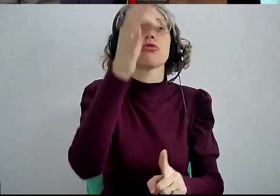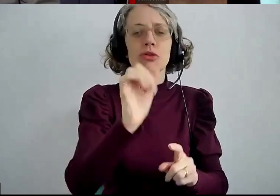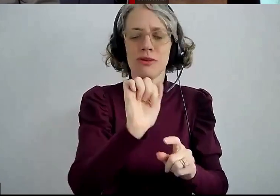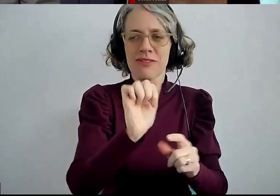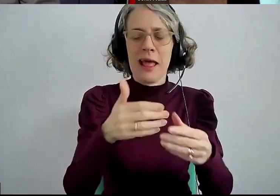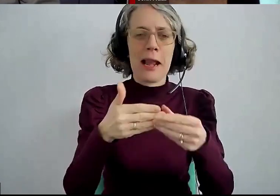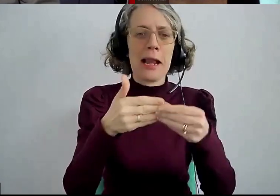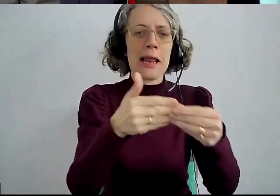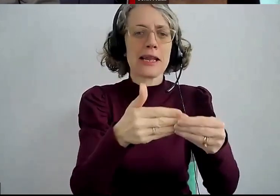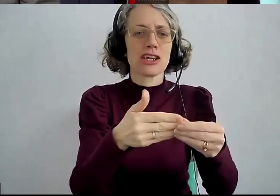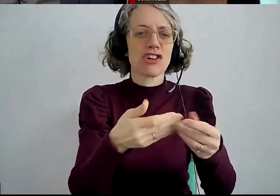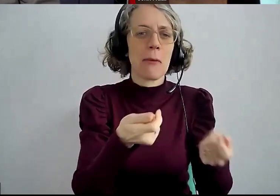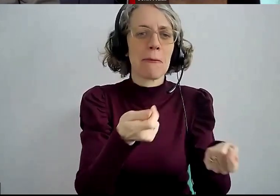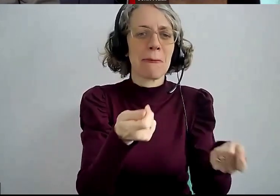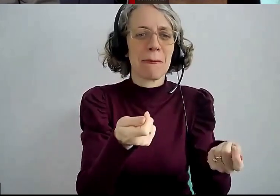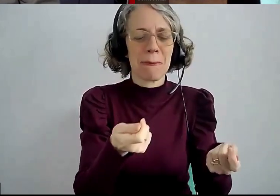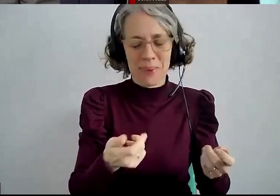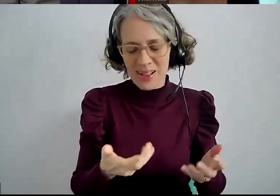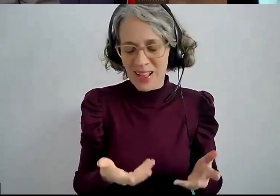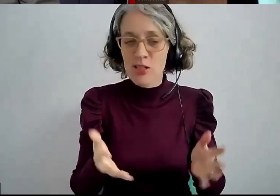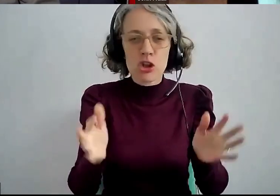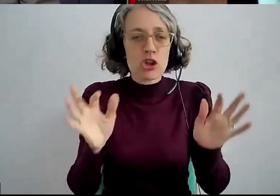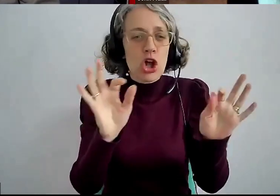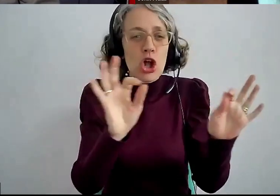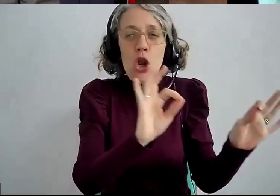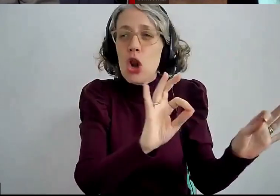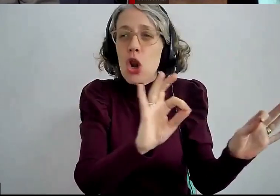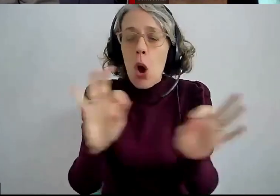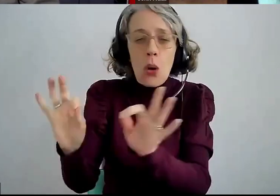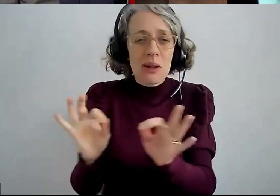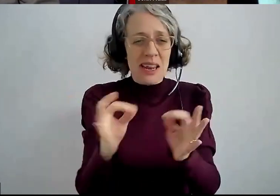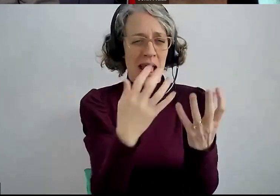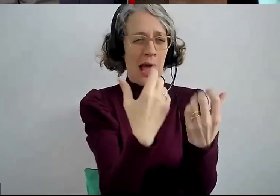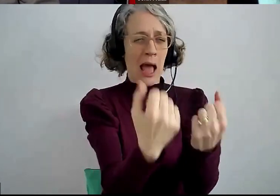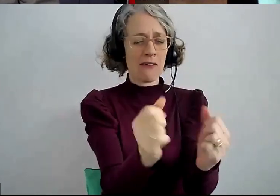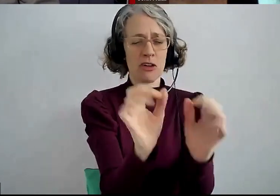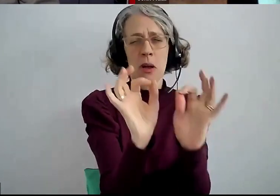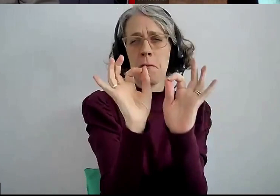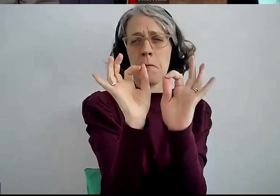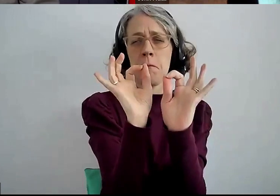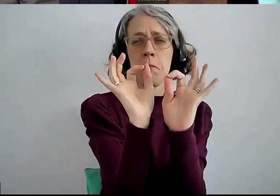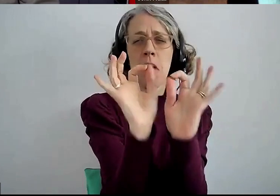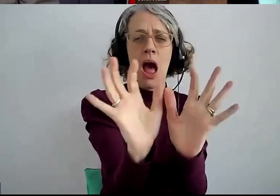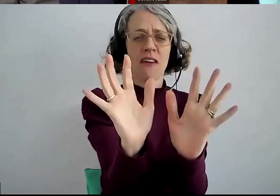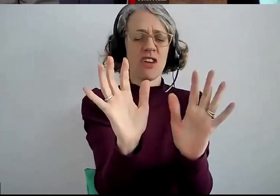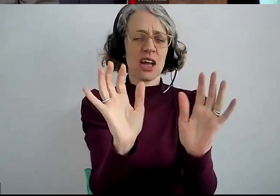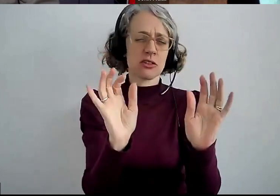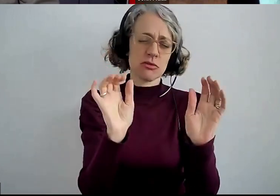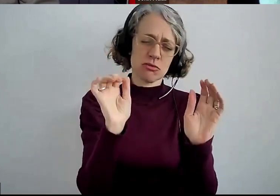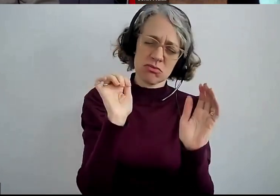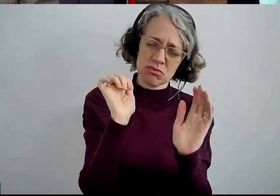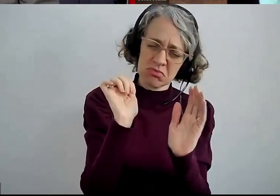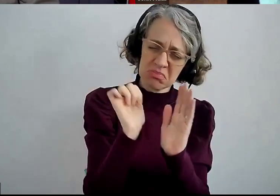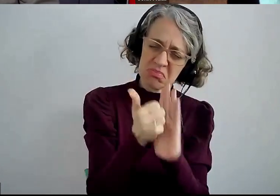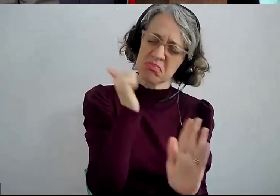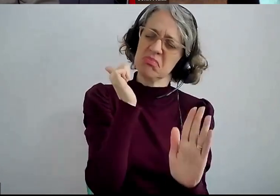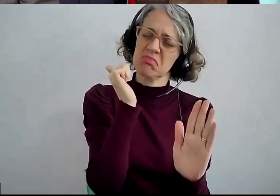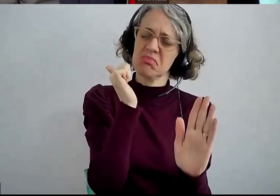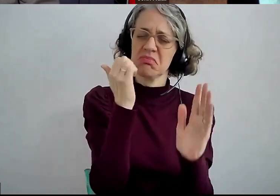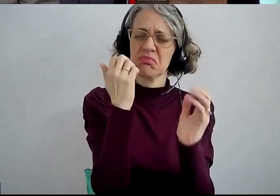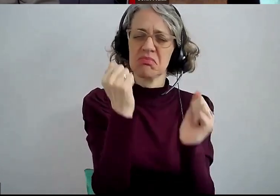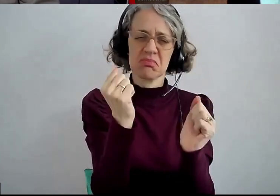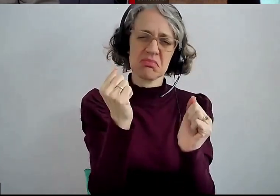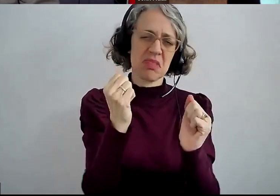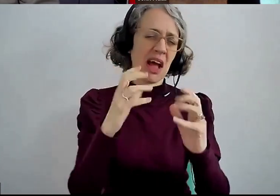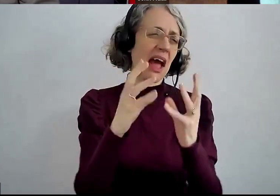all. That there is nobody who has everything cut and dried and under their belt. We're